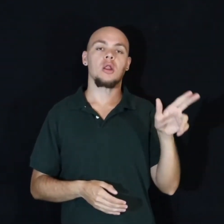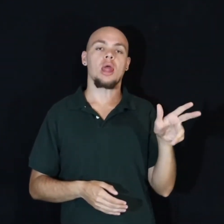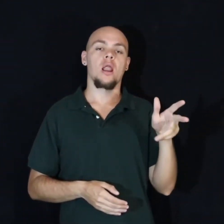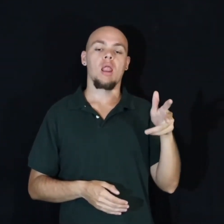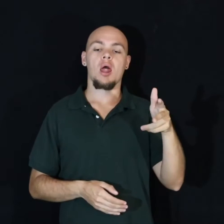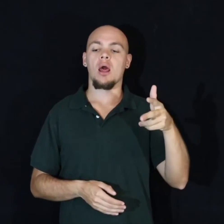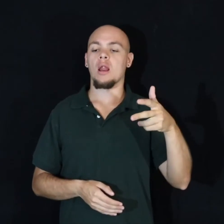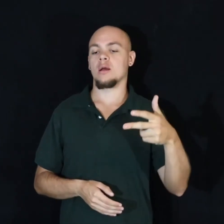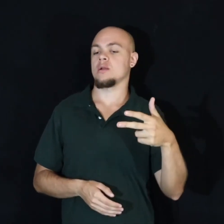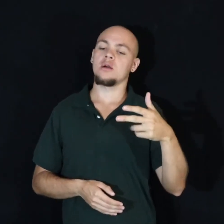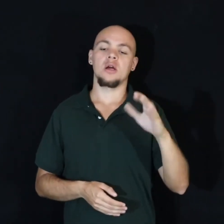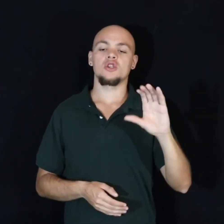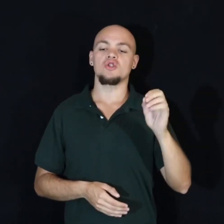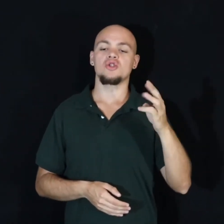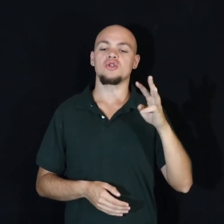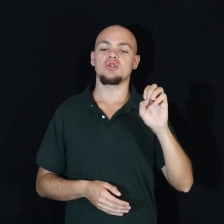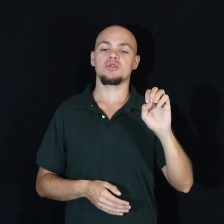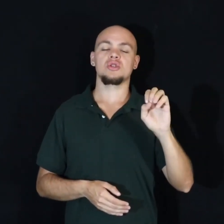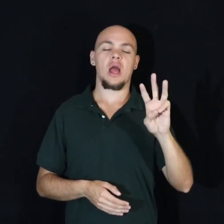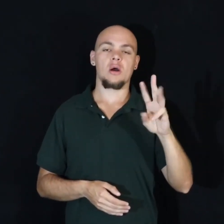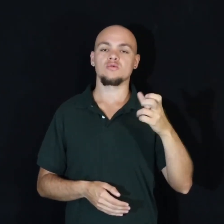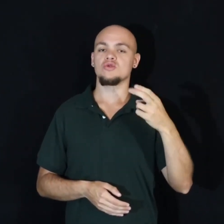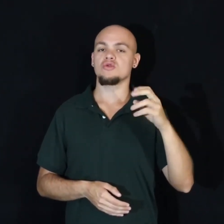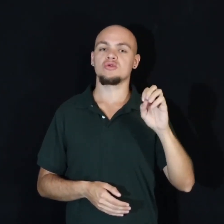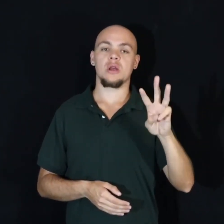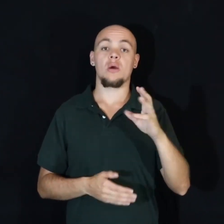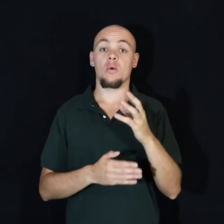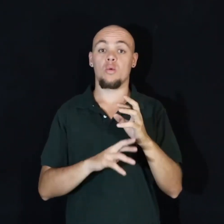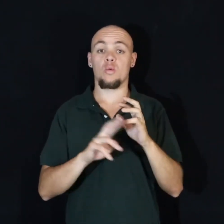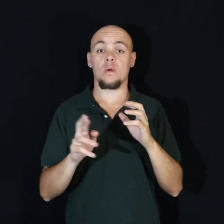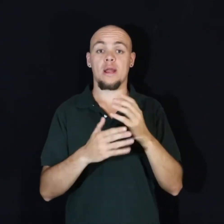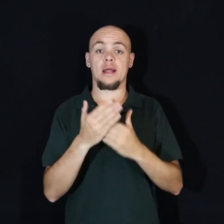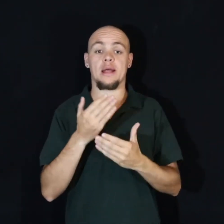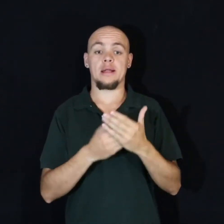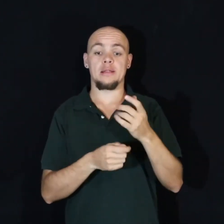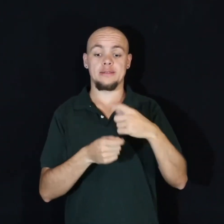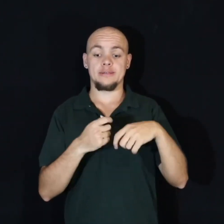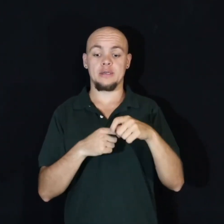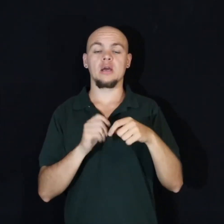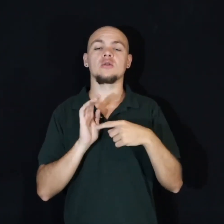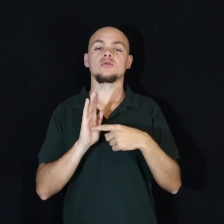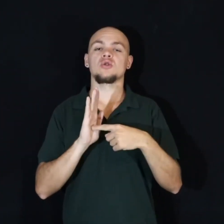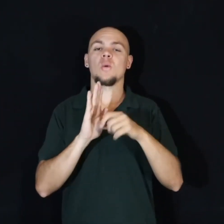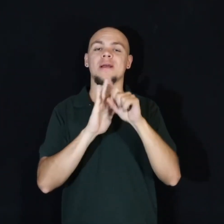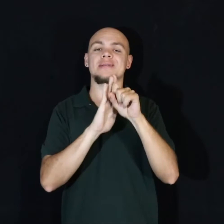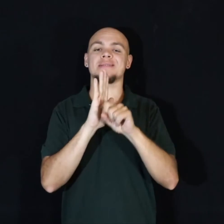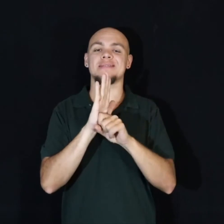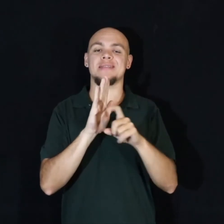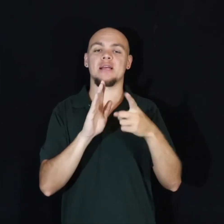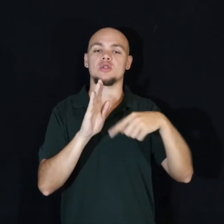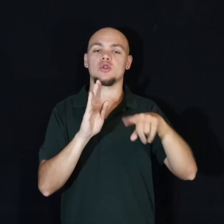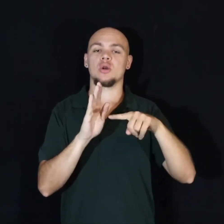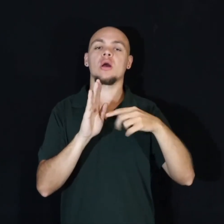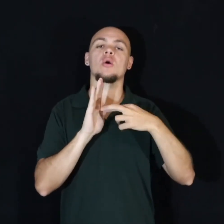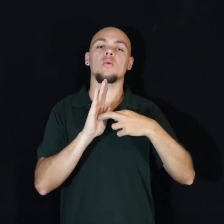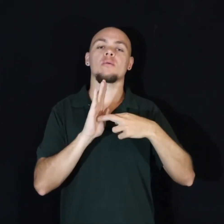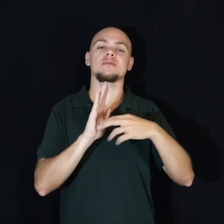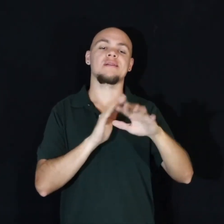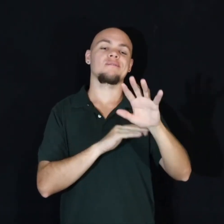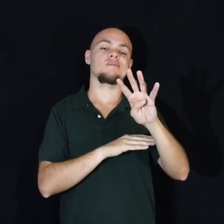Chow." His right hand, meantime, describing stately circles, for it was representing a 40-foot wheel. "Let her go